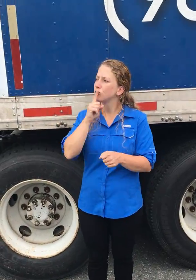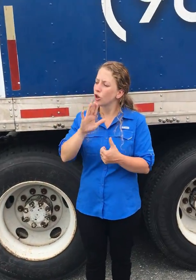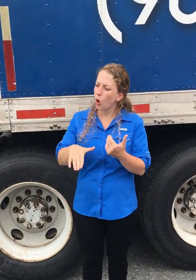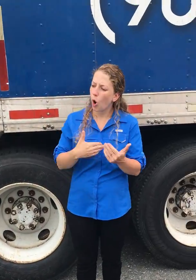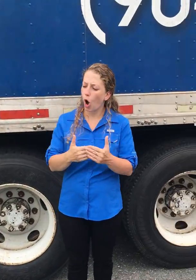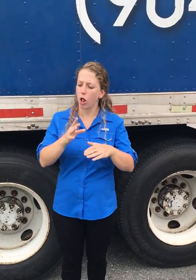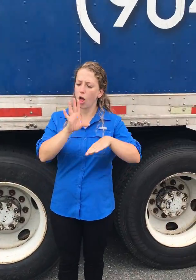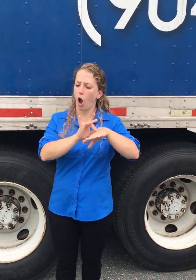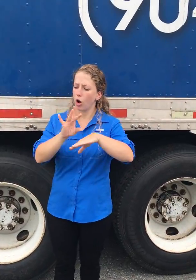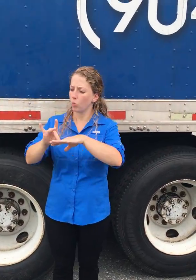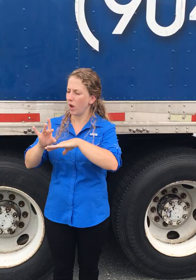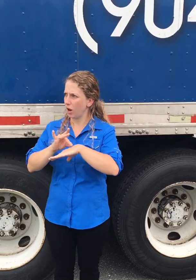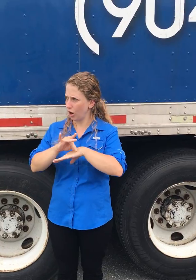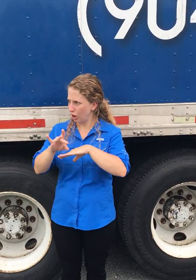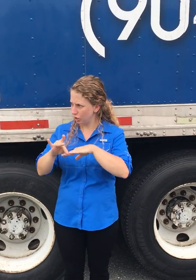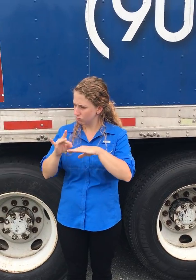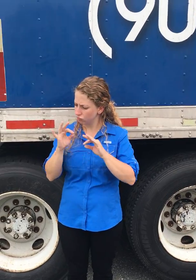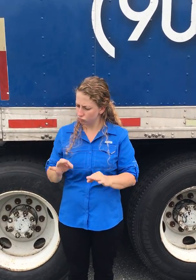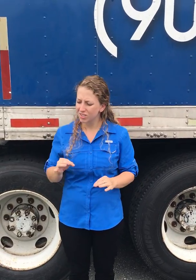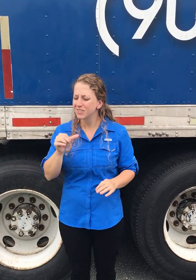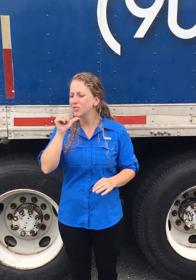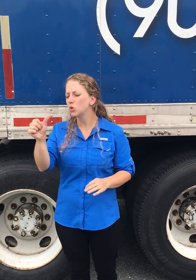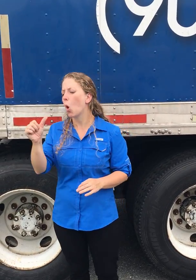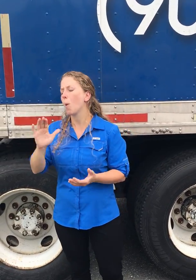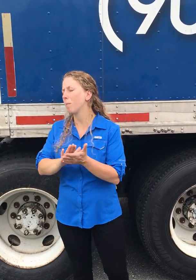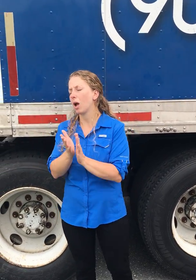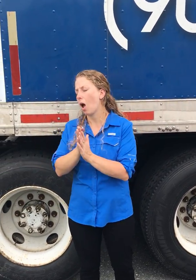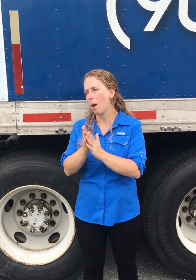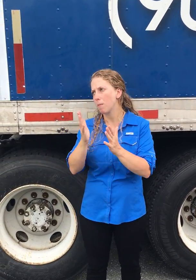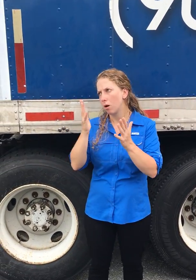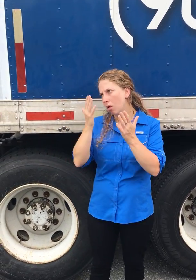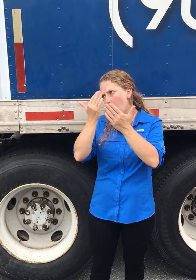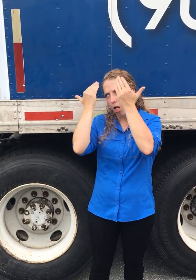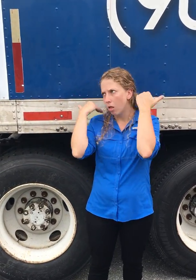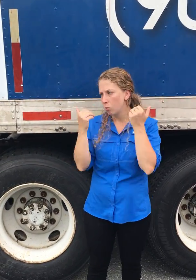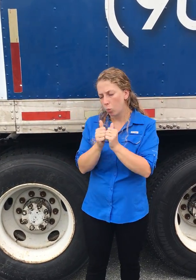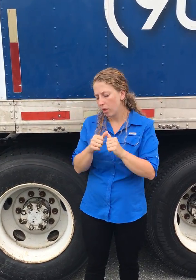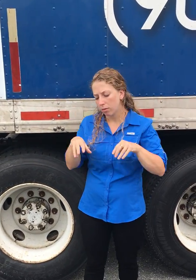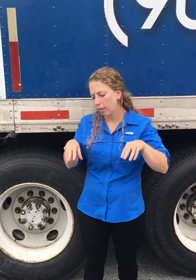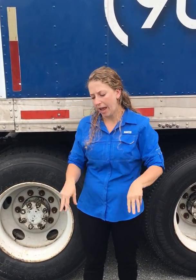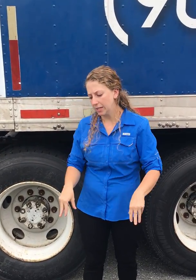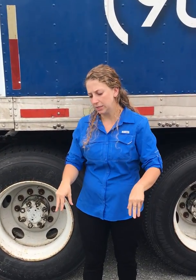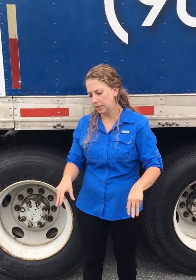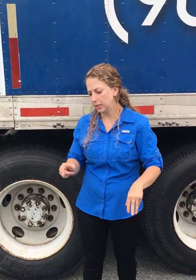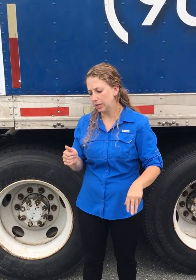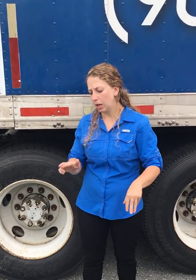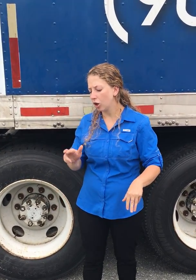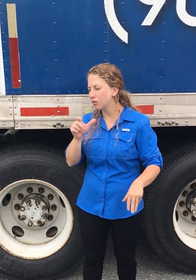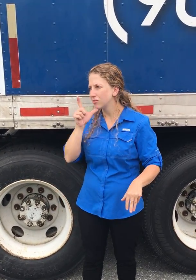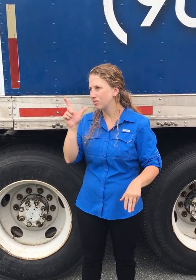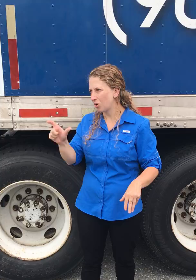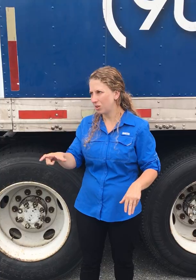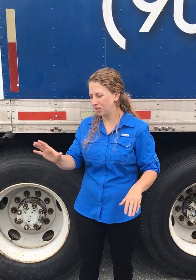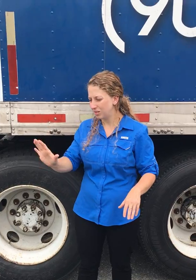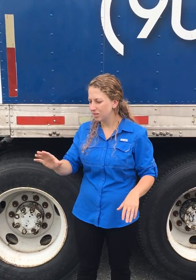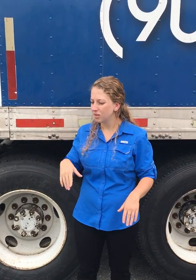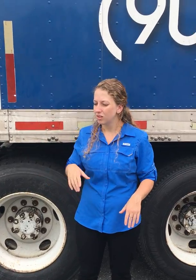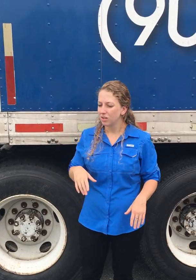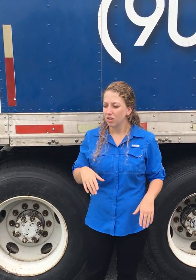away with the landing gear. I get a lot of people that get really carried away with the landing gear, or they just don't get any near enough and they're worried about the